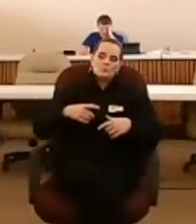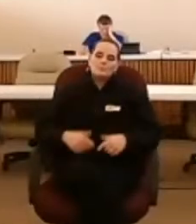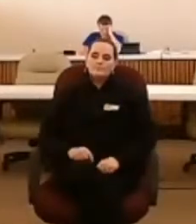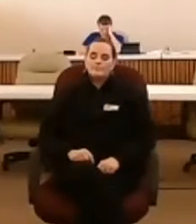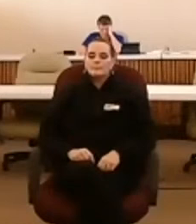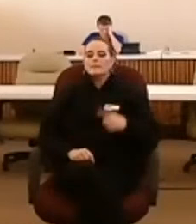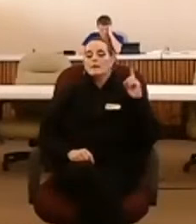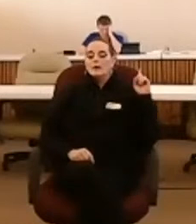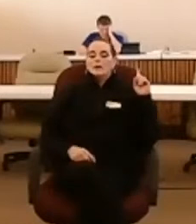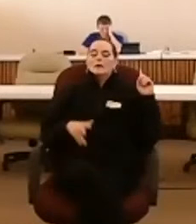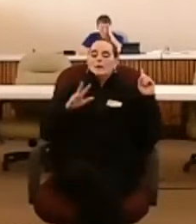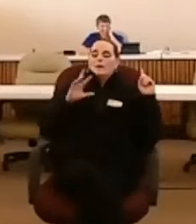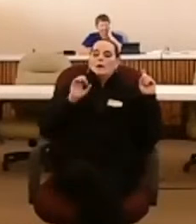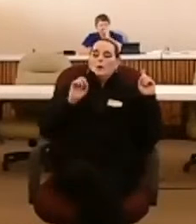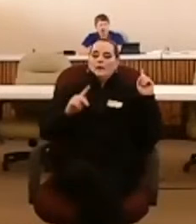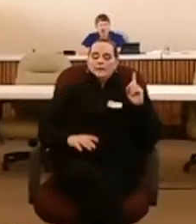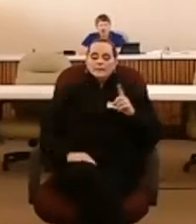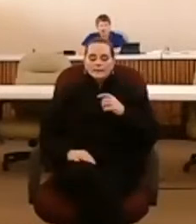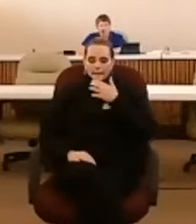Okay.